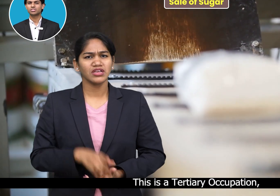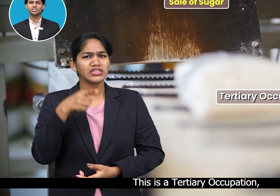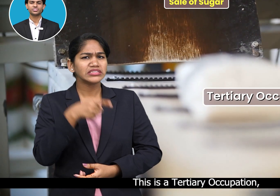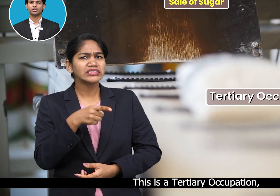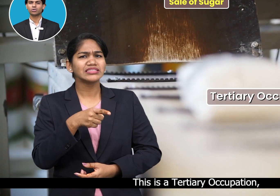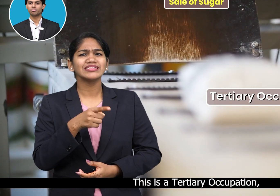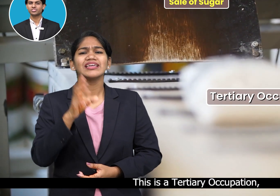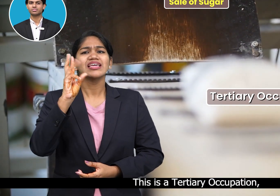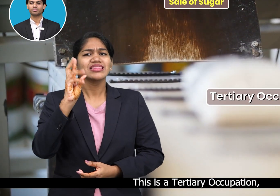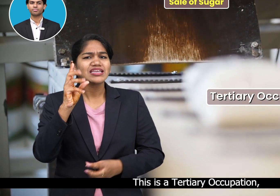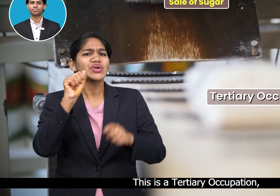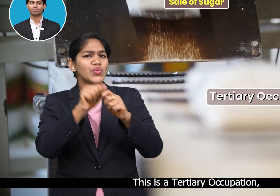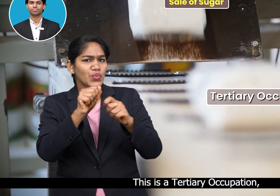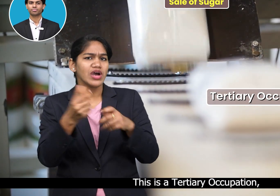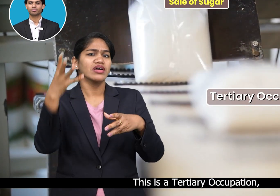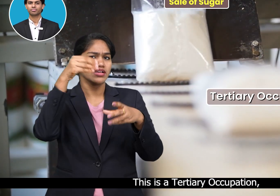This is a tertiary occupation,